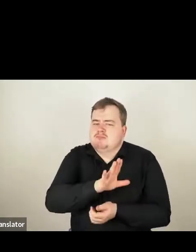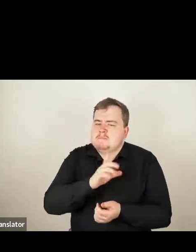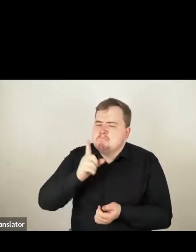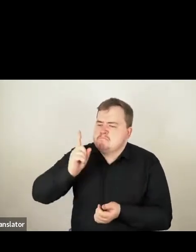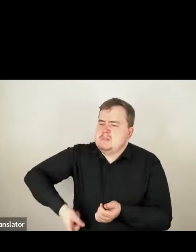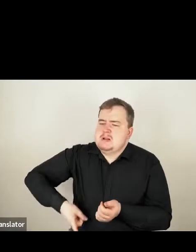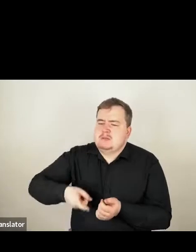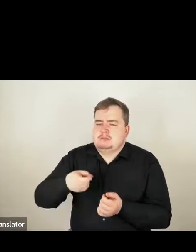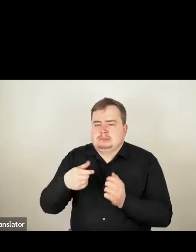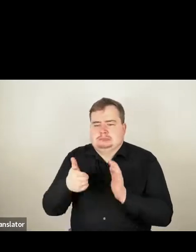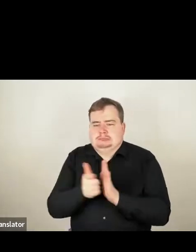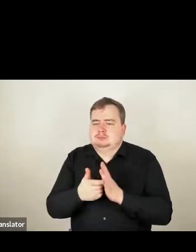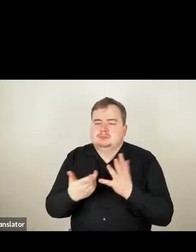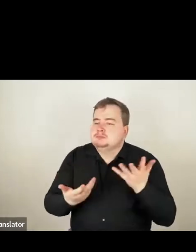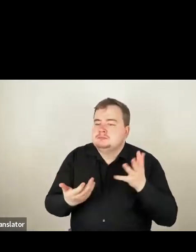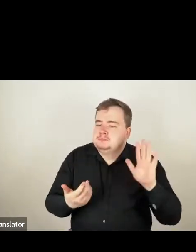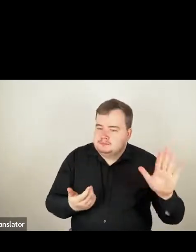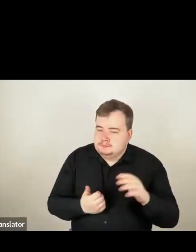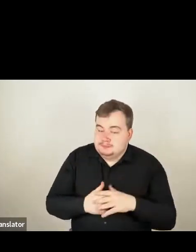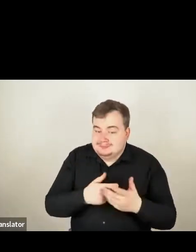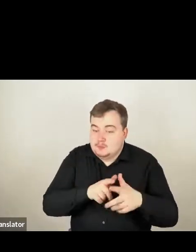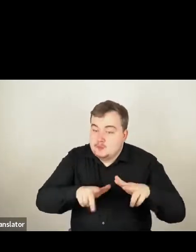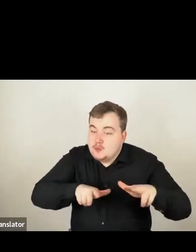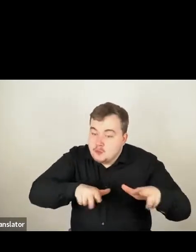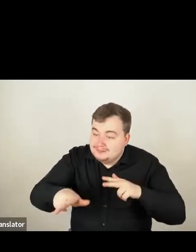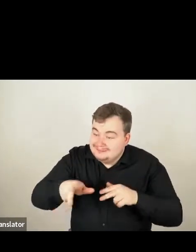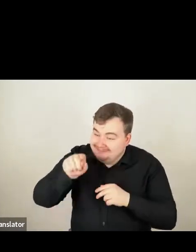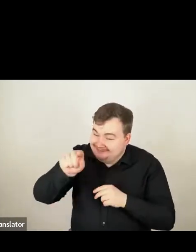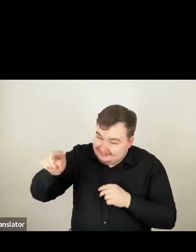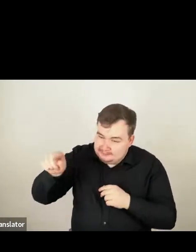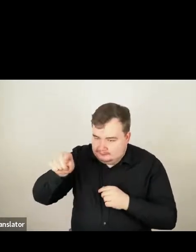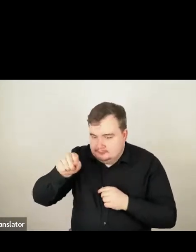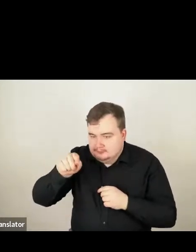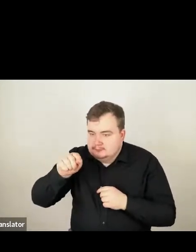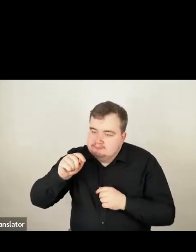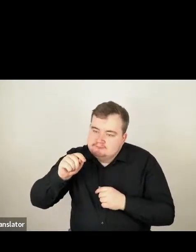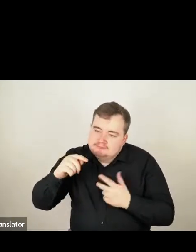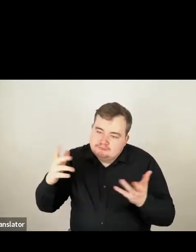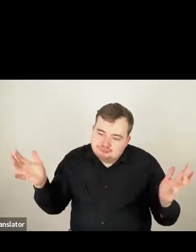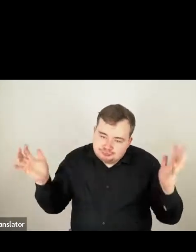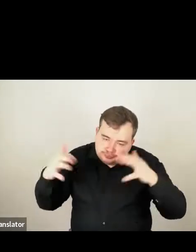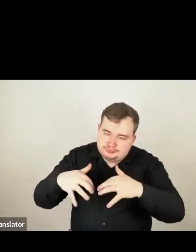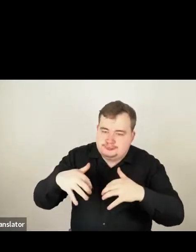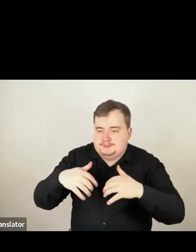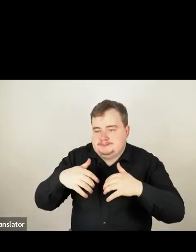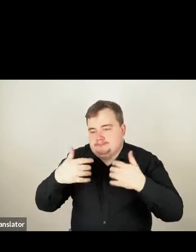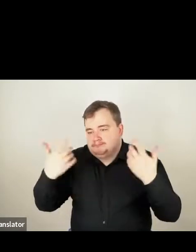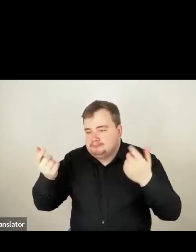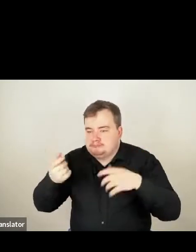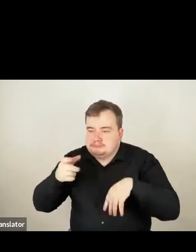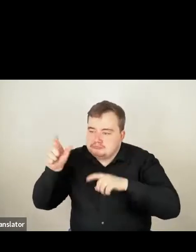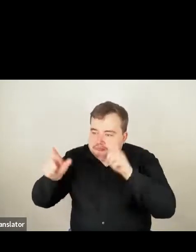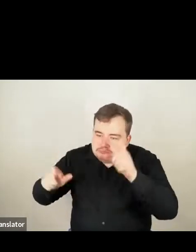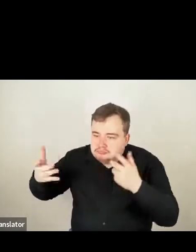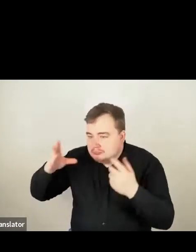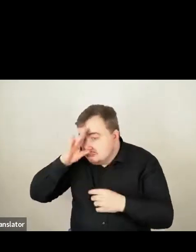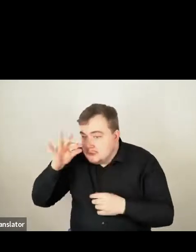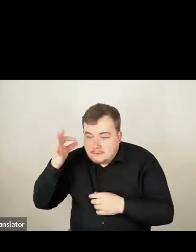delegation in international organization gender balanced. Here I want to stop and to express